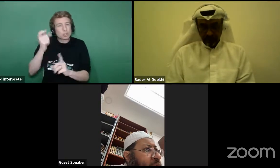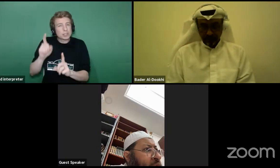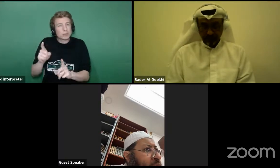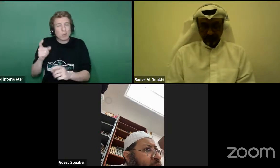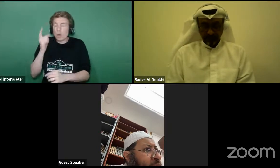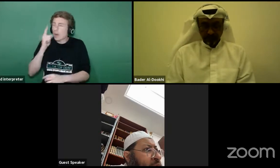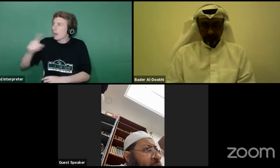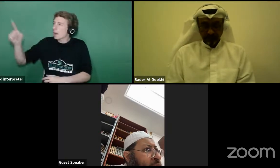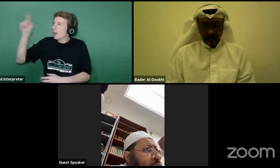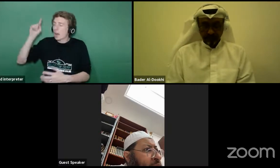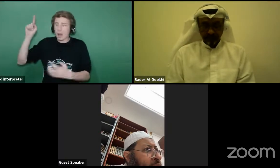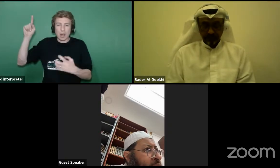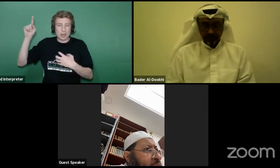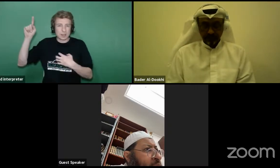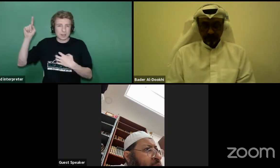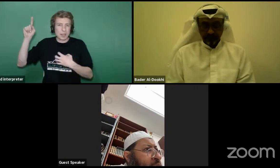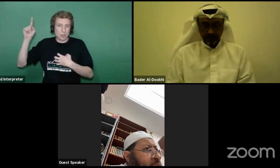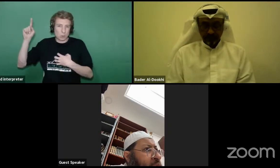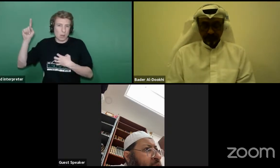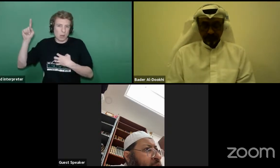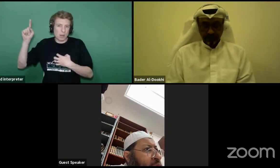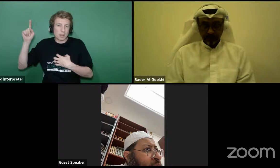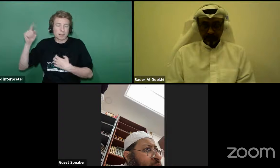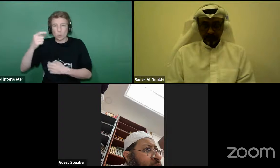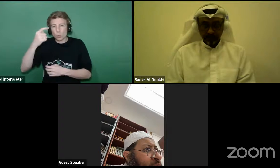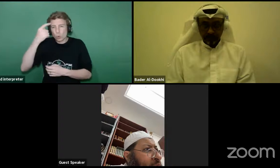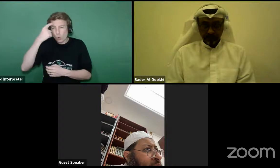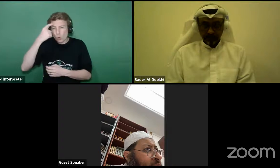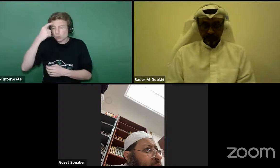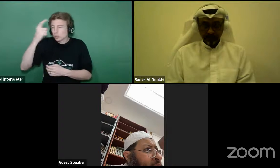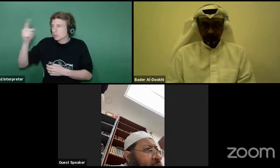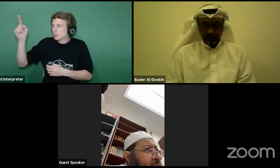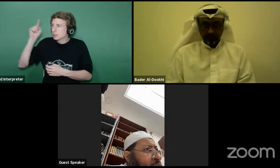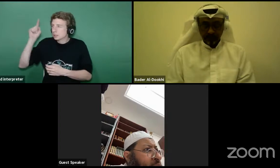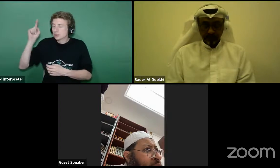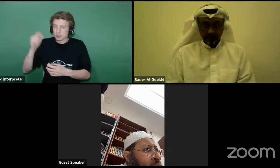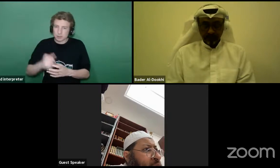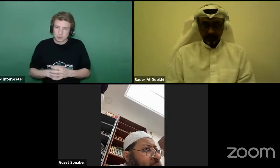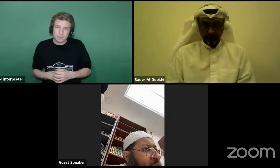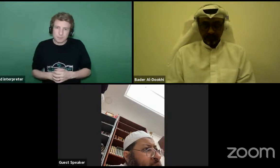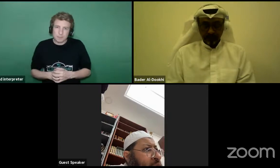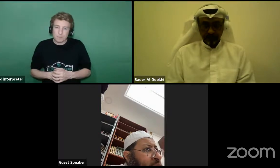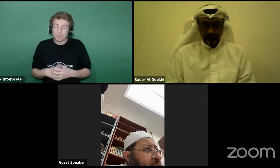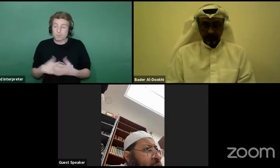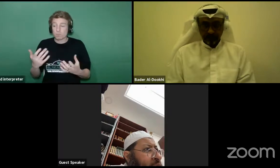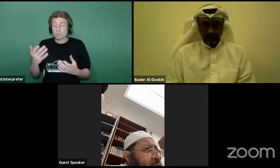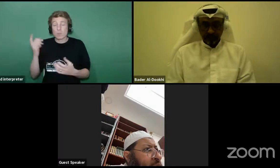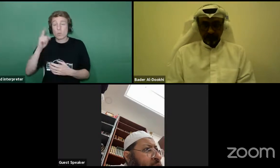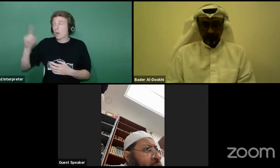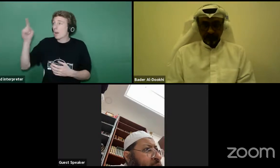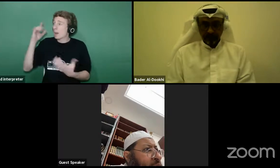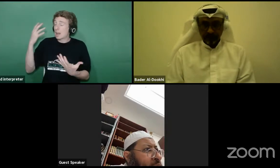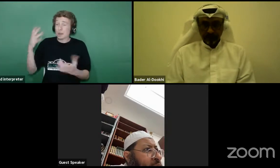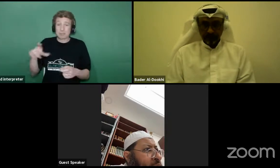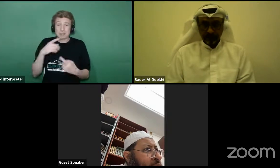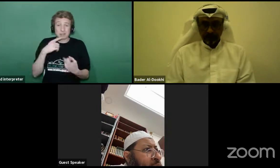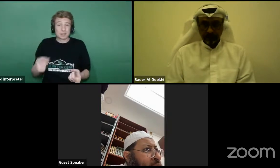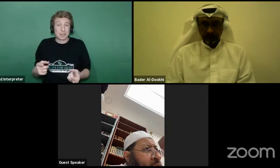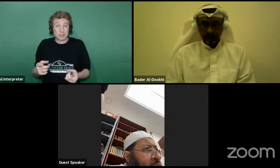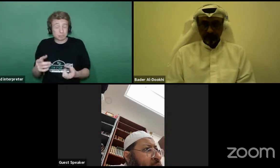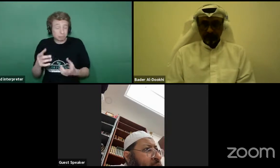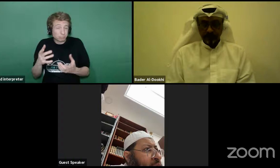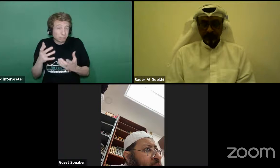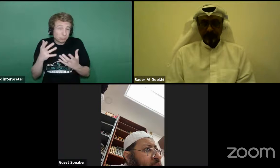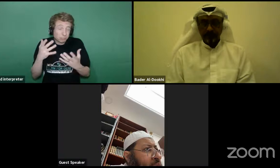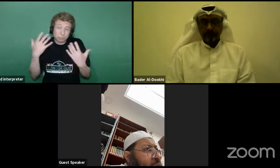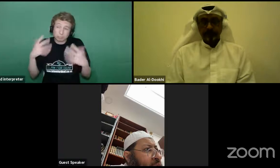So here Allah has mentioned that from the greatest of wisdoms of fasting is that the individual